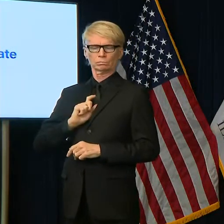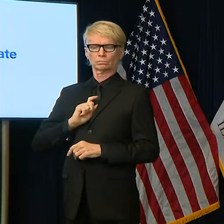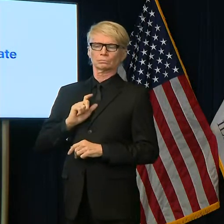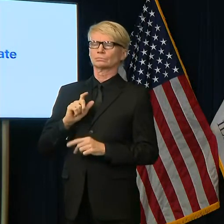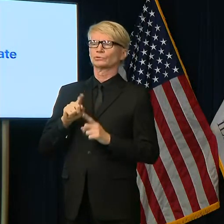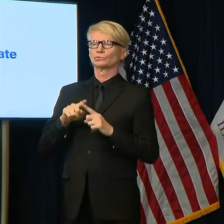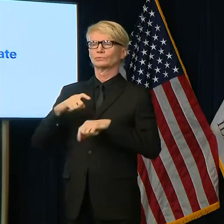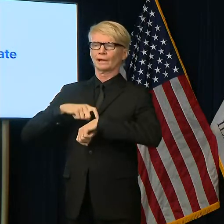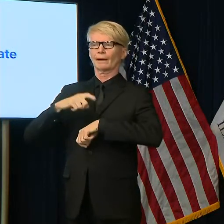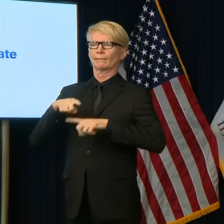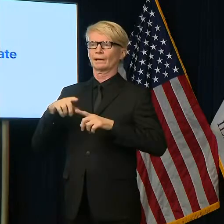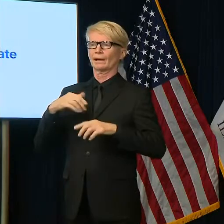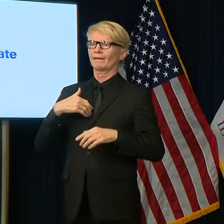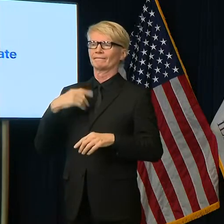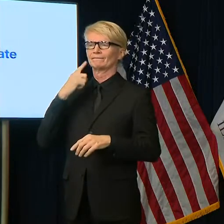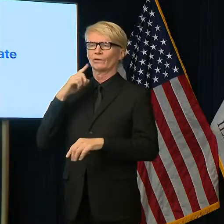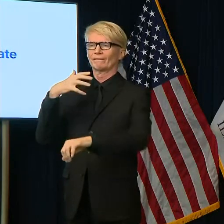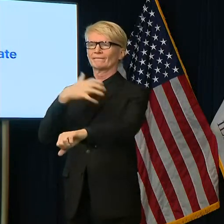week?